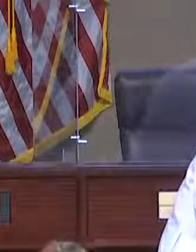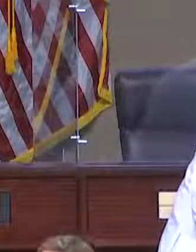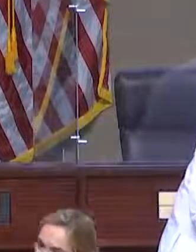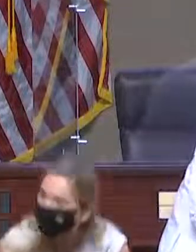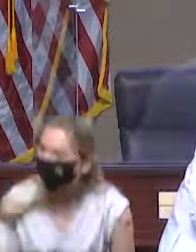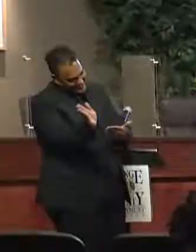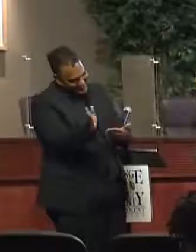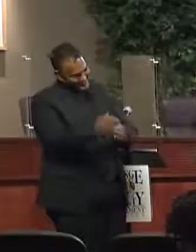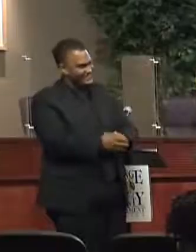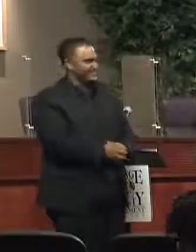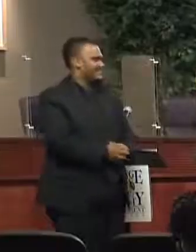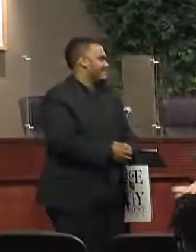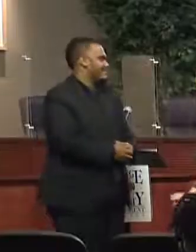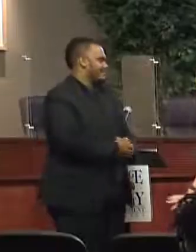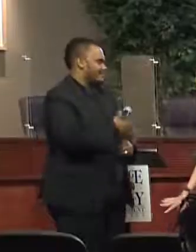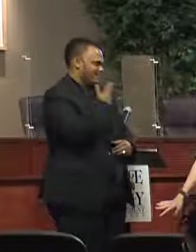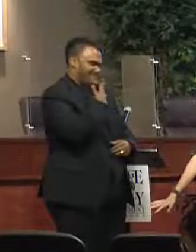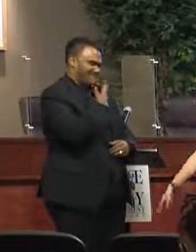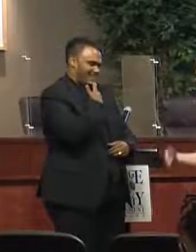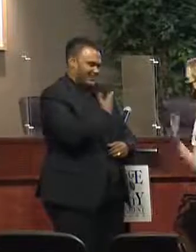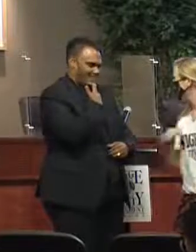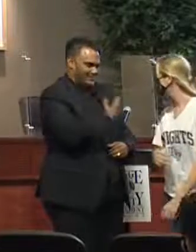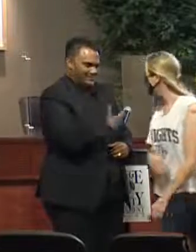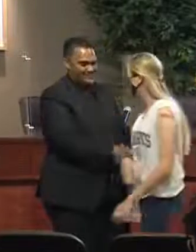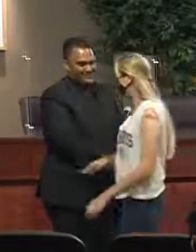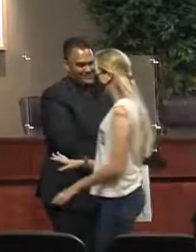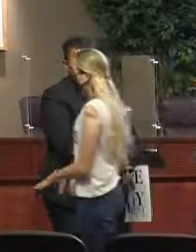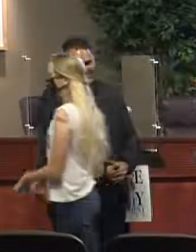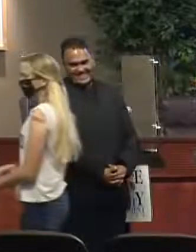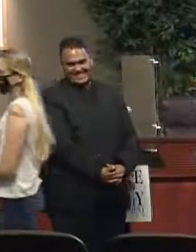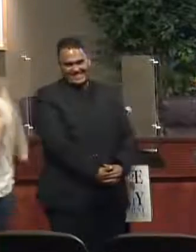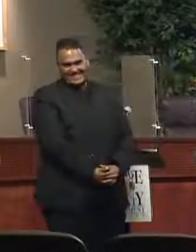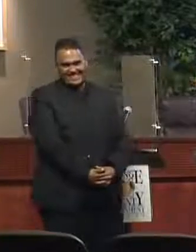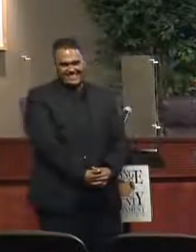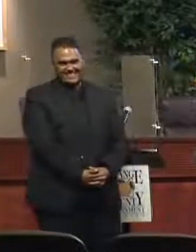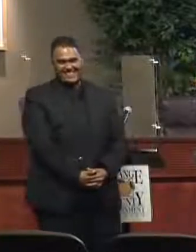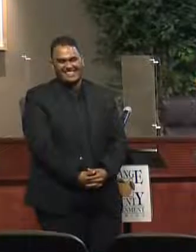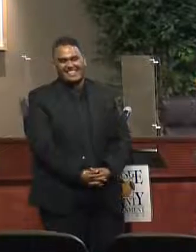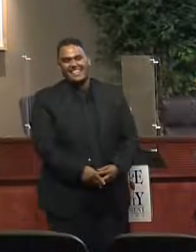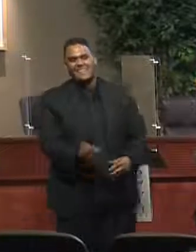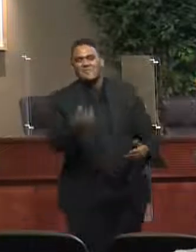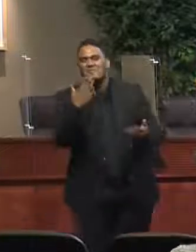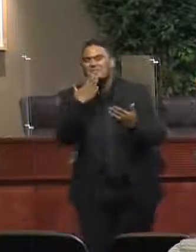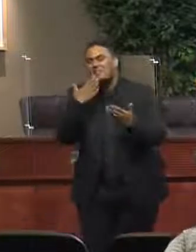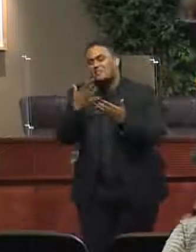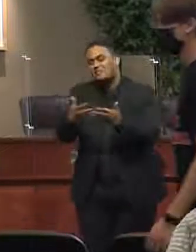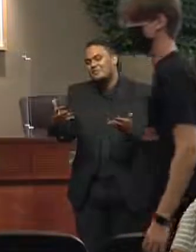All right, thank you for the first two. Now we will have the next two coming forward.